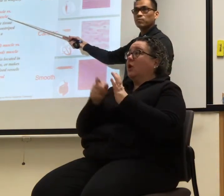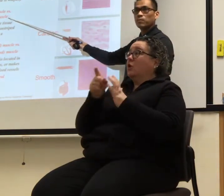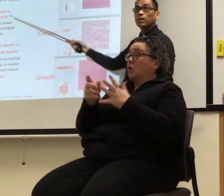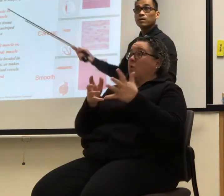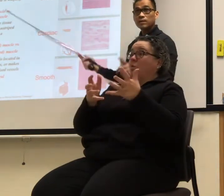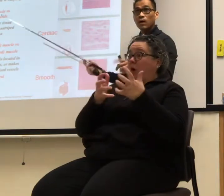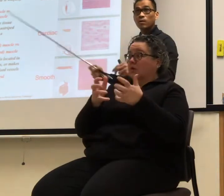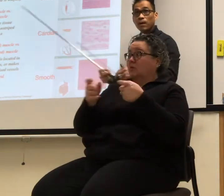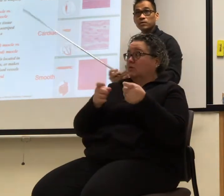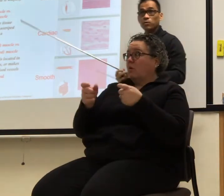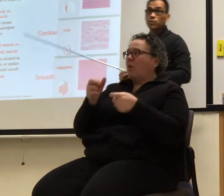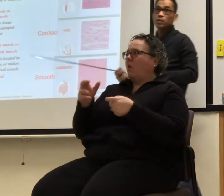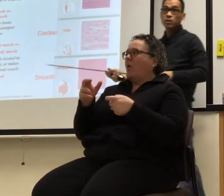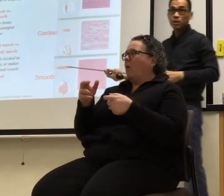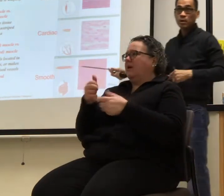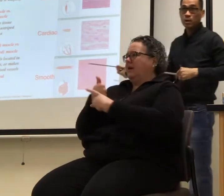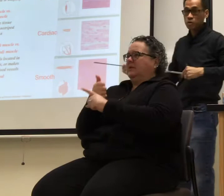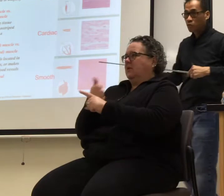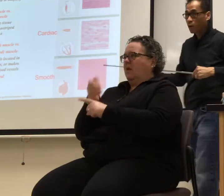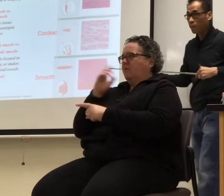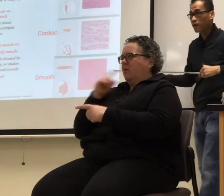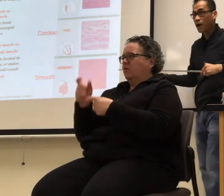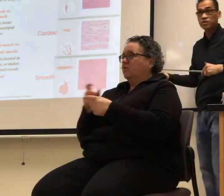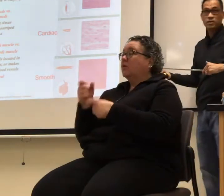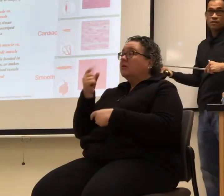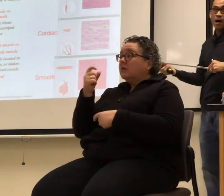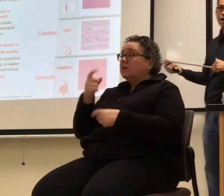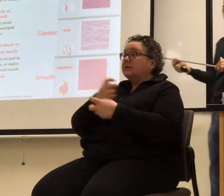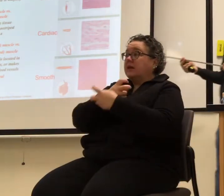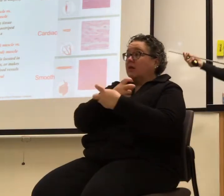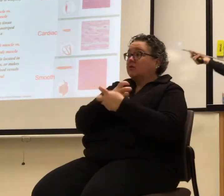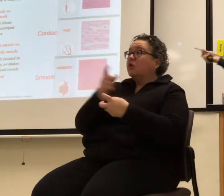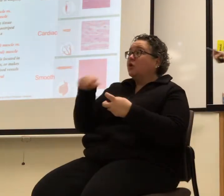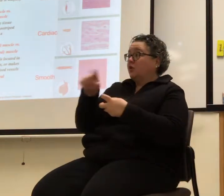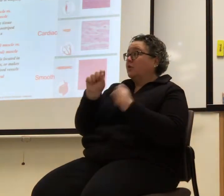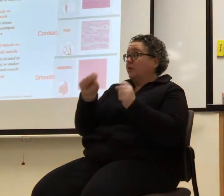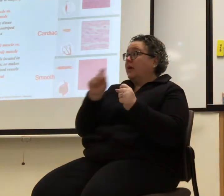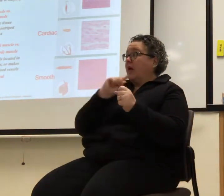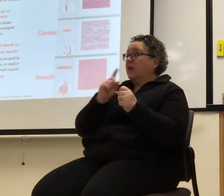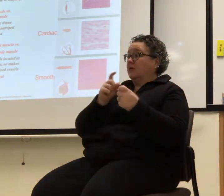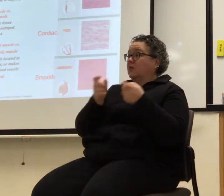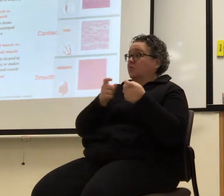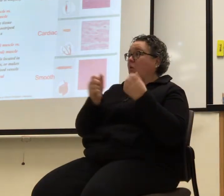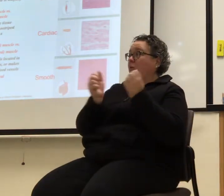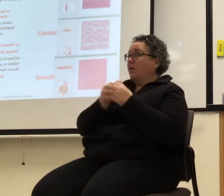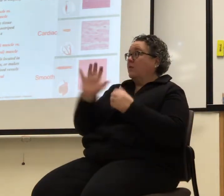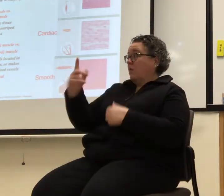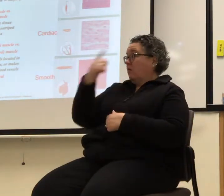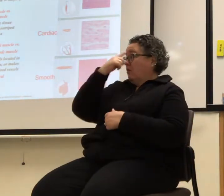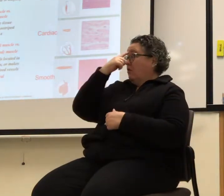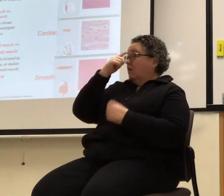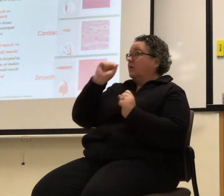muscle. The skeletal muscle you can control with conscious thought. It's a voluntary muscle.